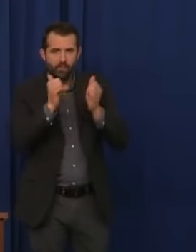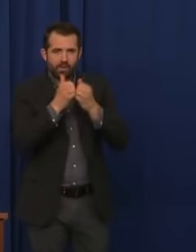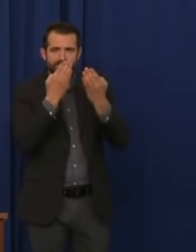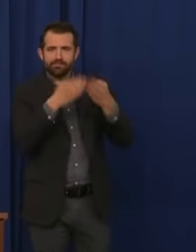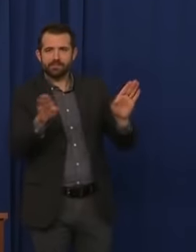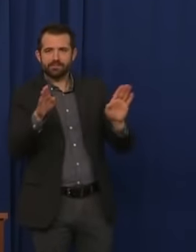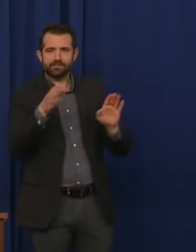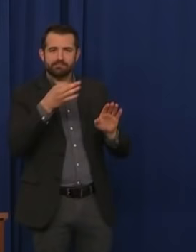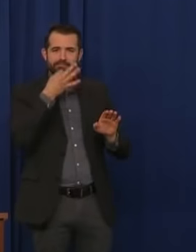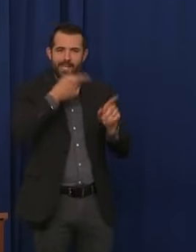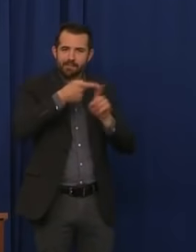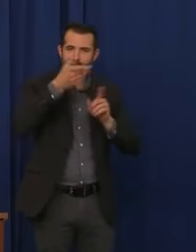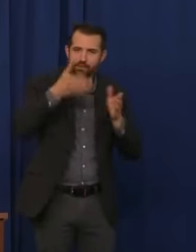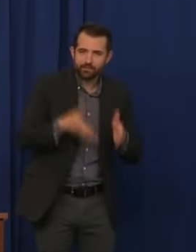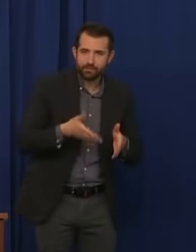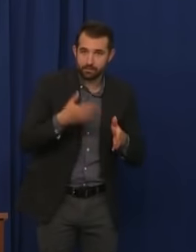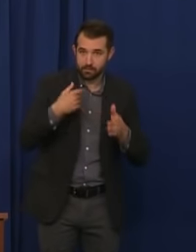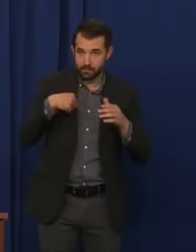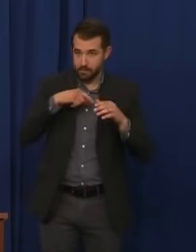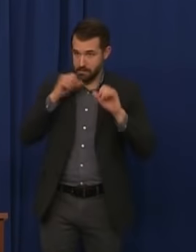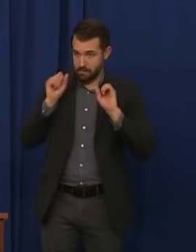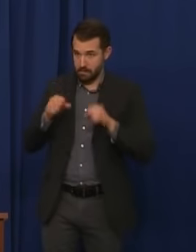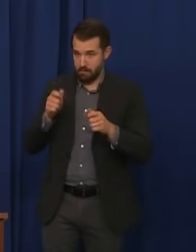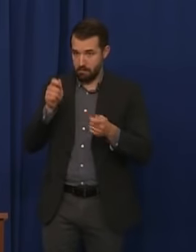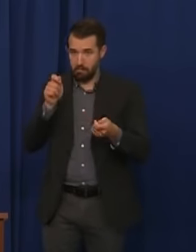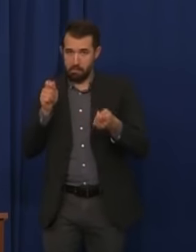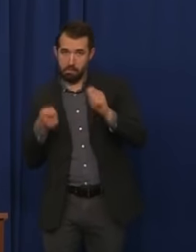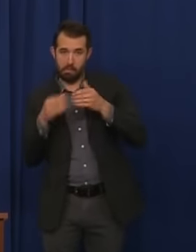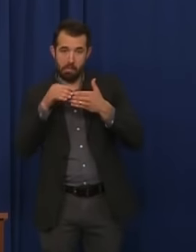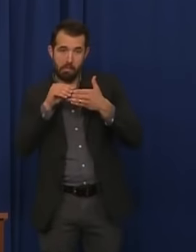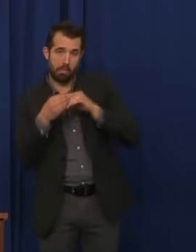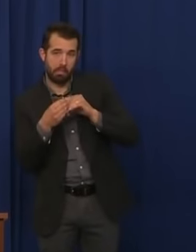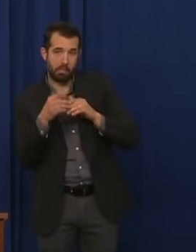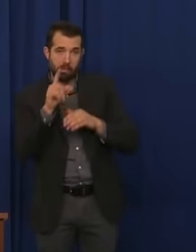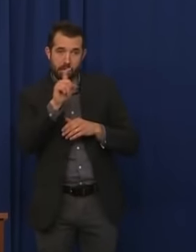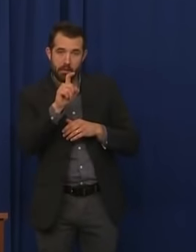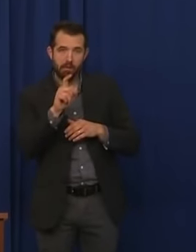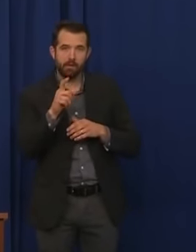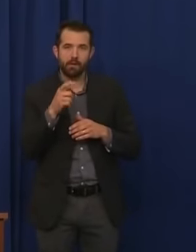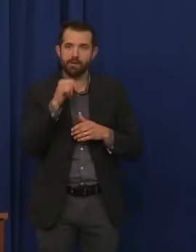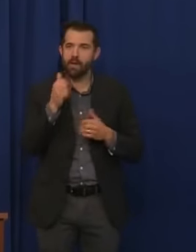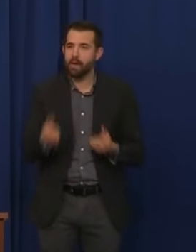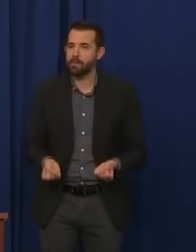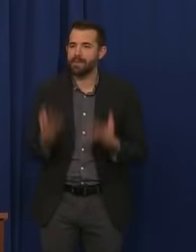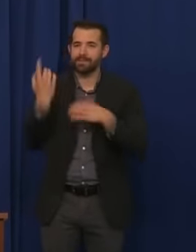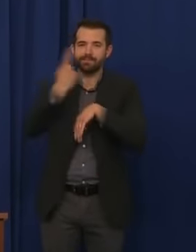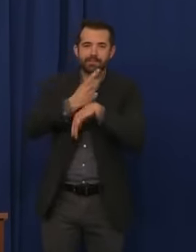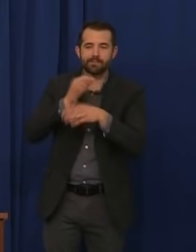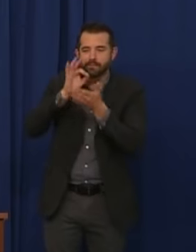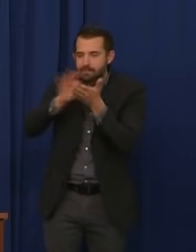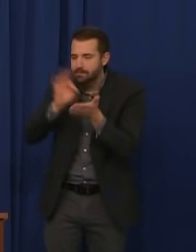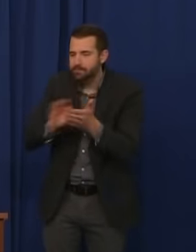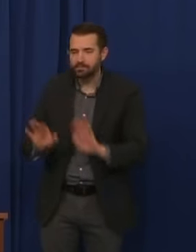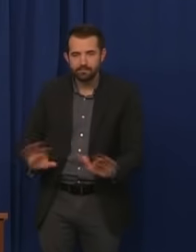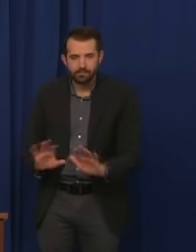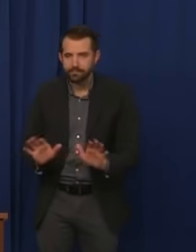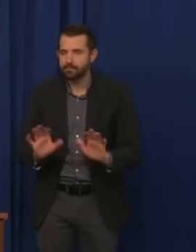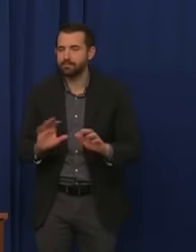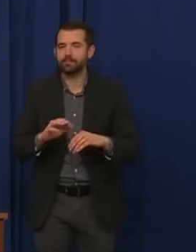You know, and it varies so much. It's not just about how many days have passed. It's not just